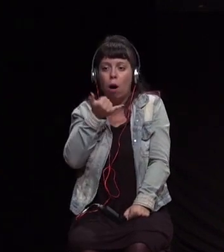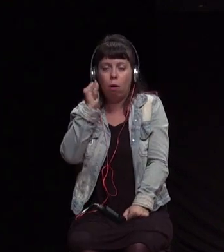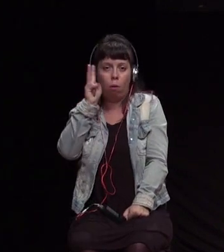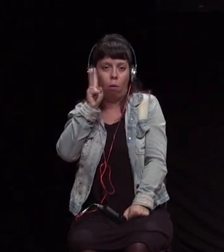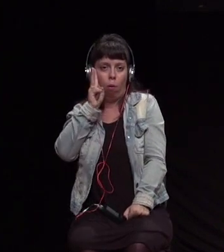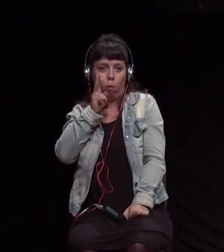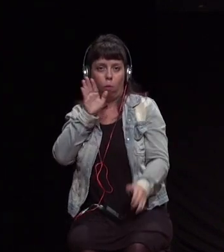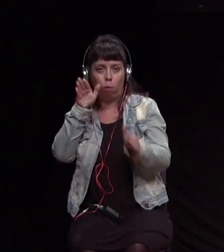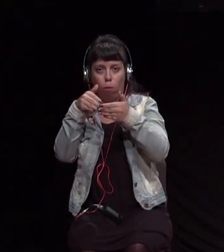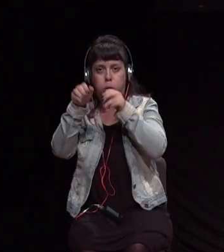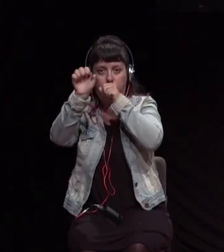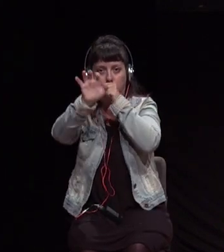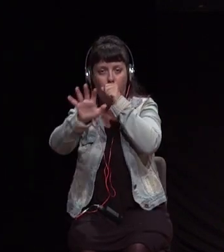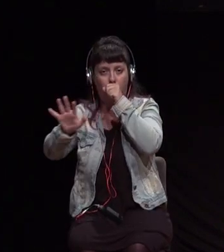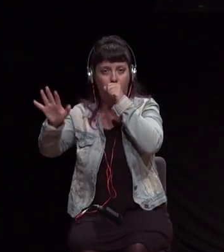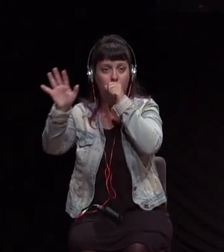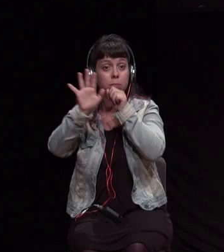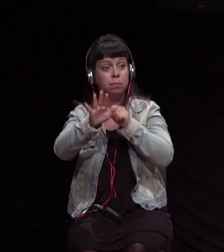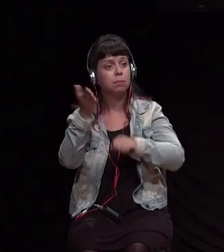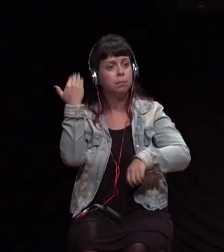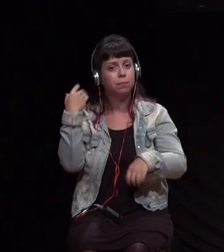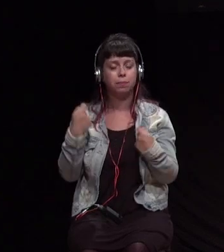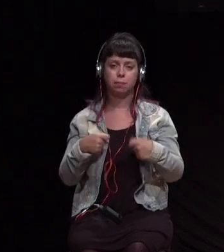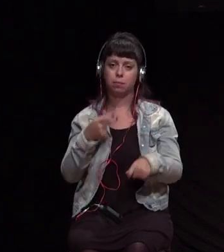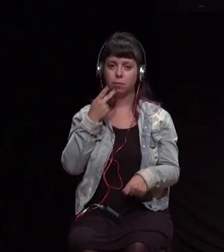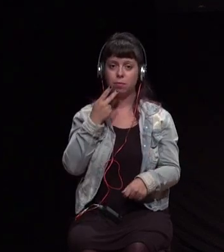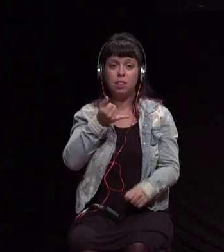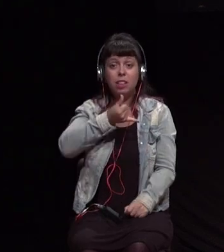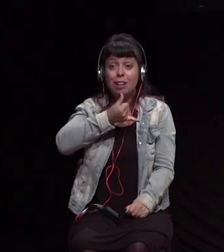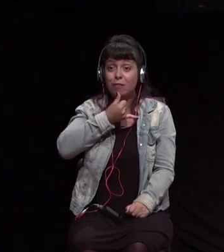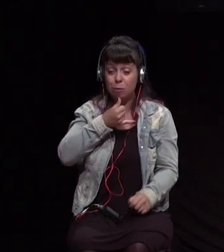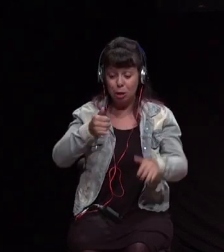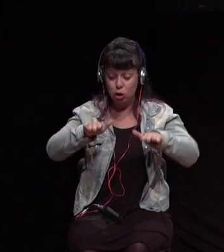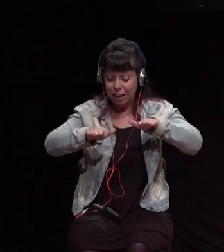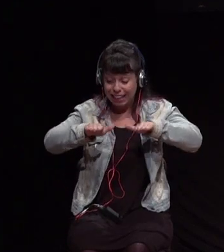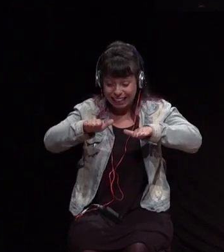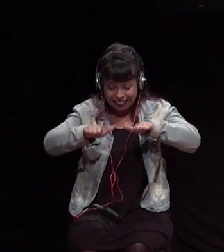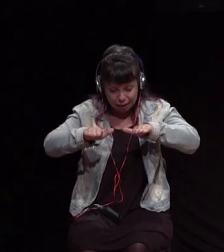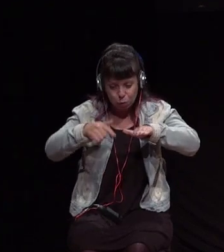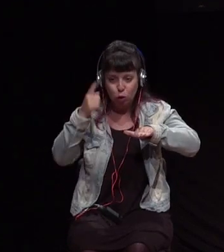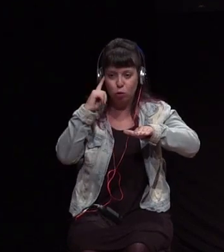exact balance, but I think it's an important question.